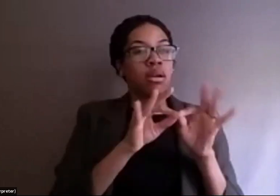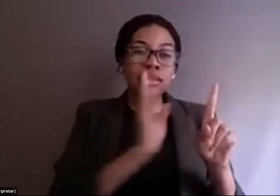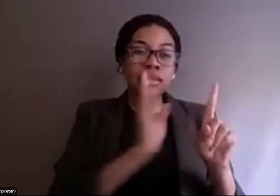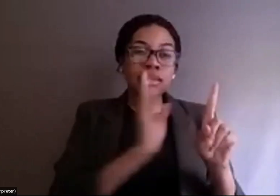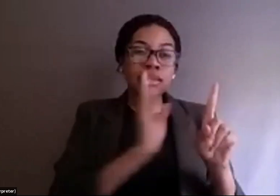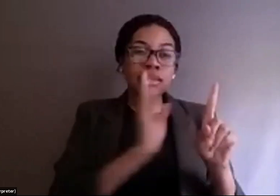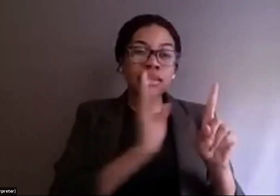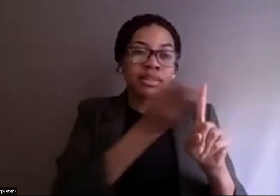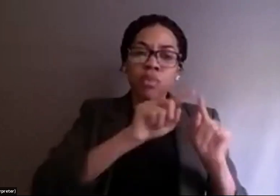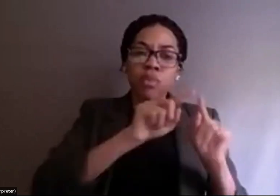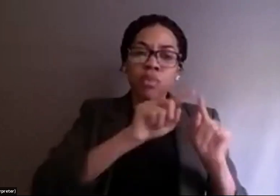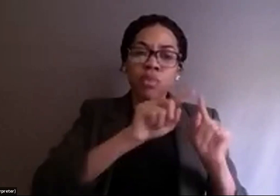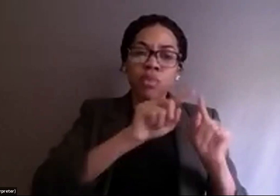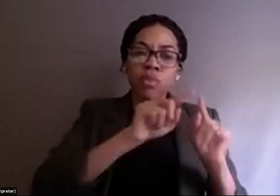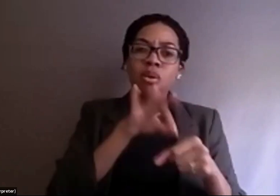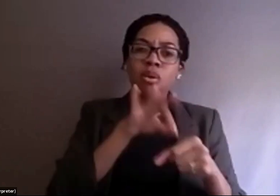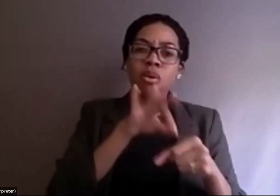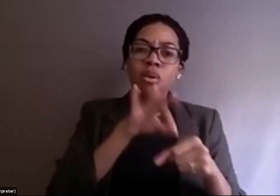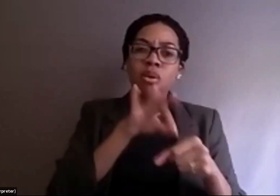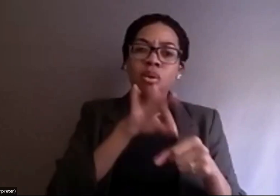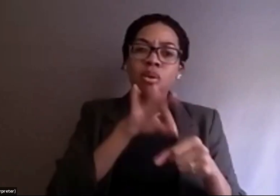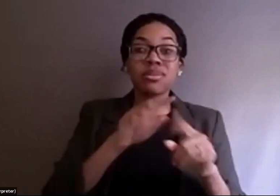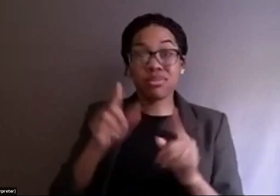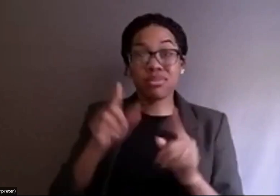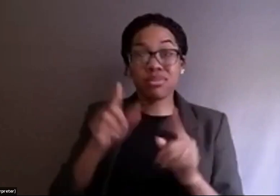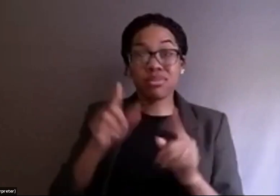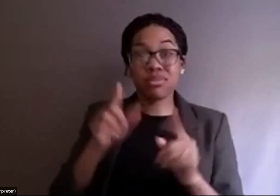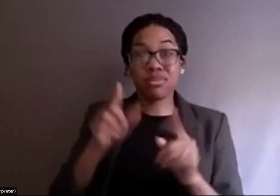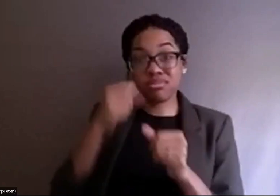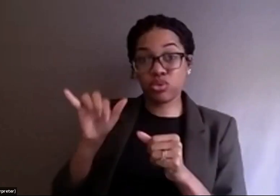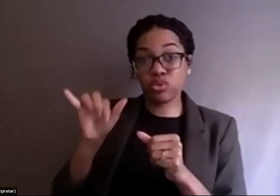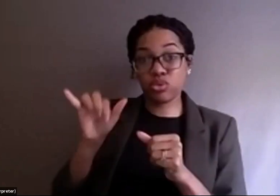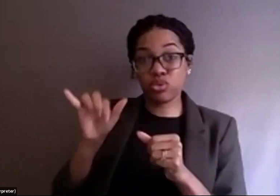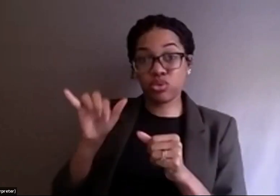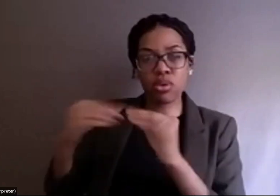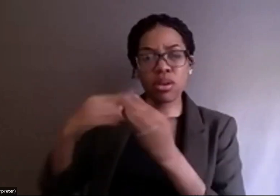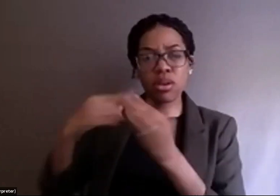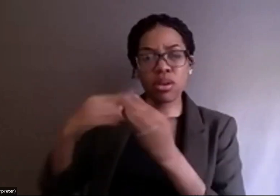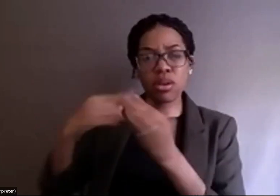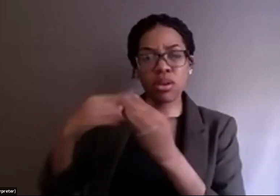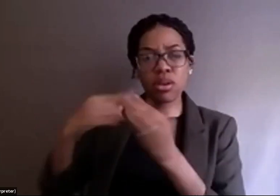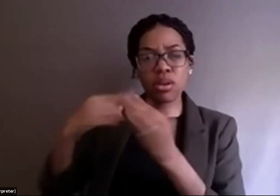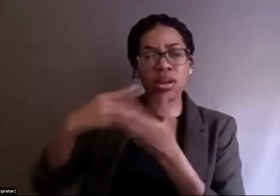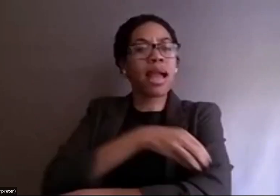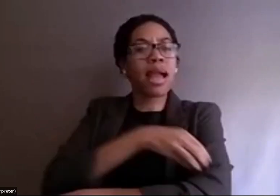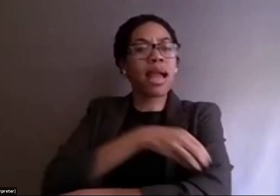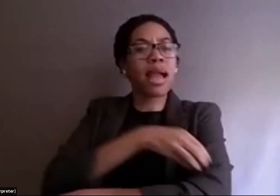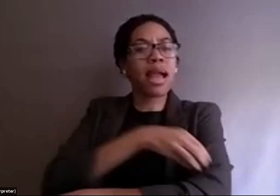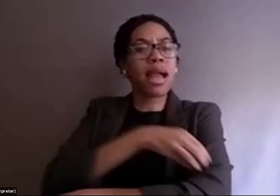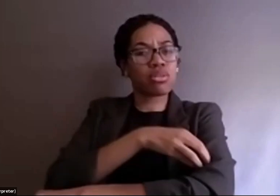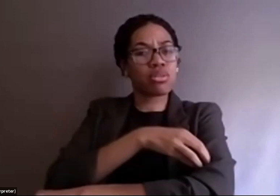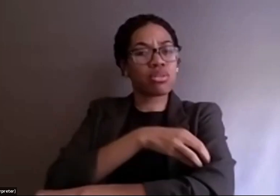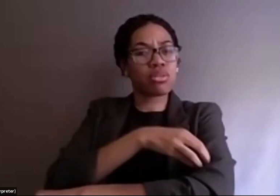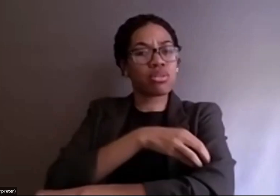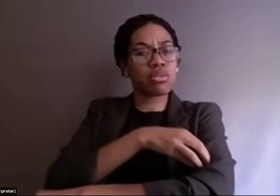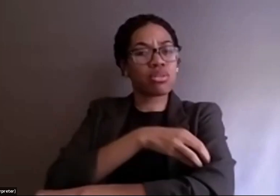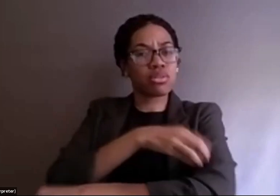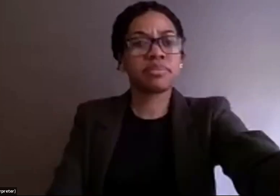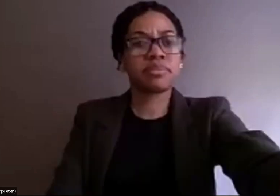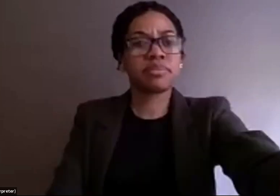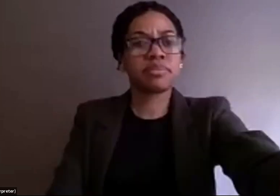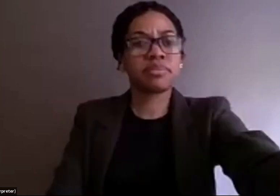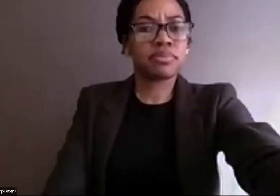given Judy's example, is about power. And there are three questions around that. The first is who should have